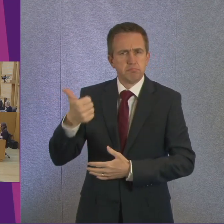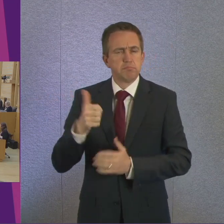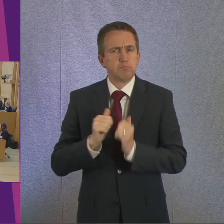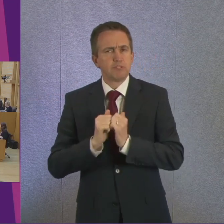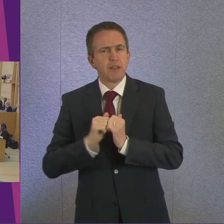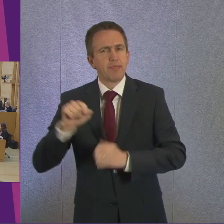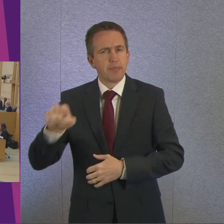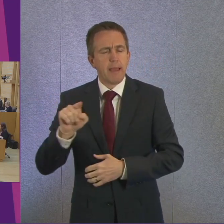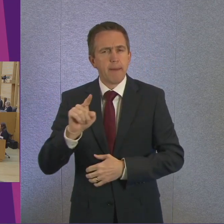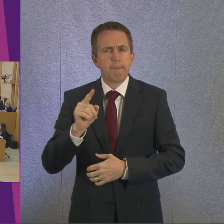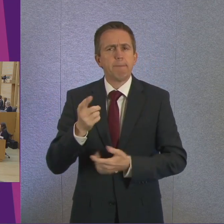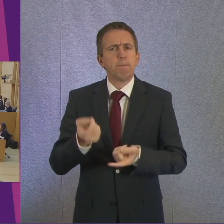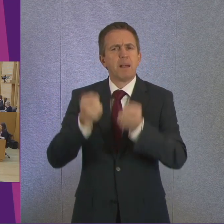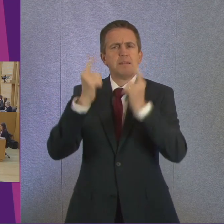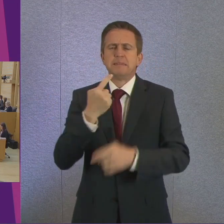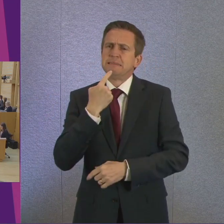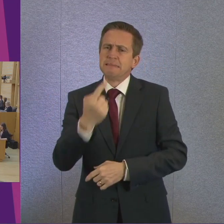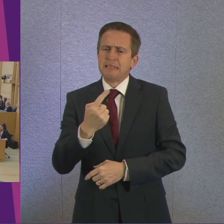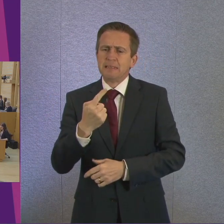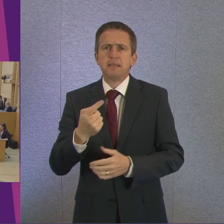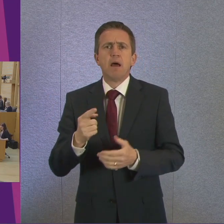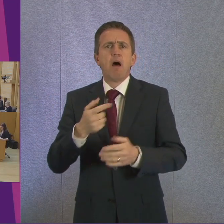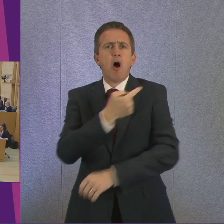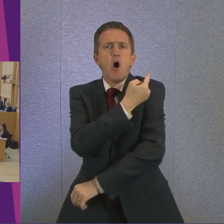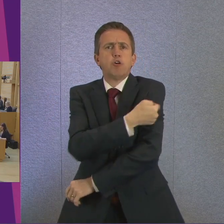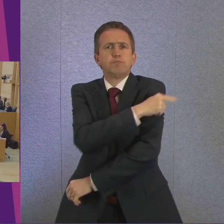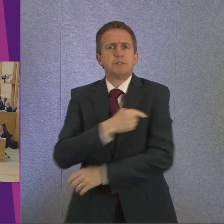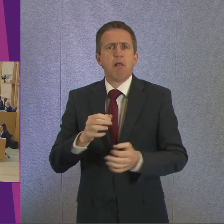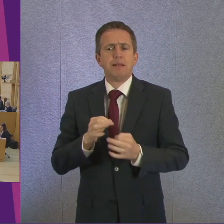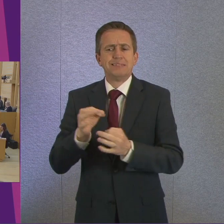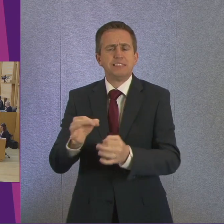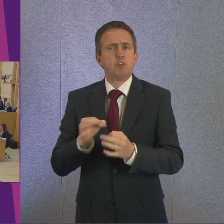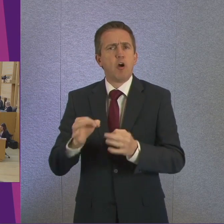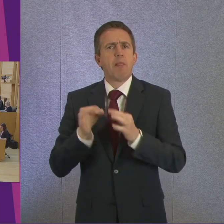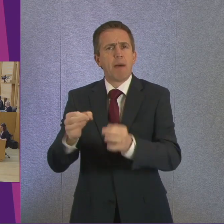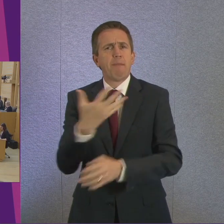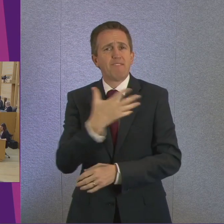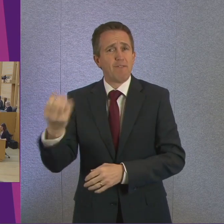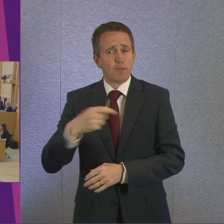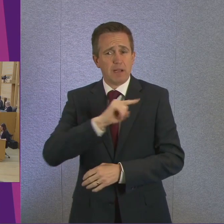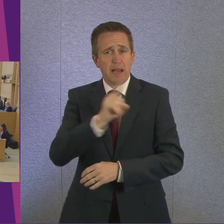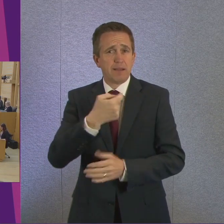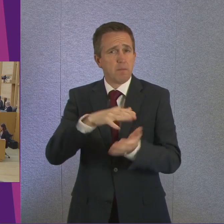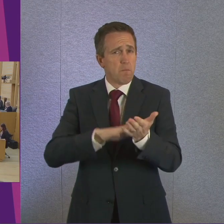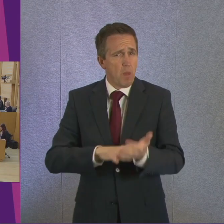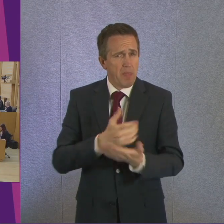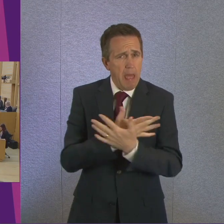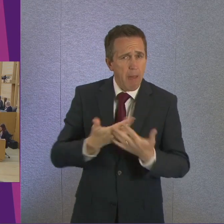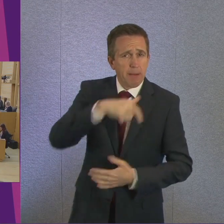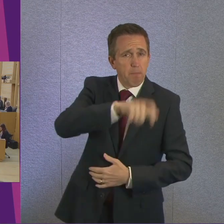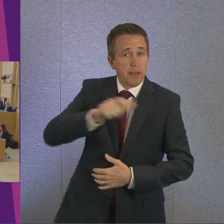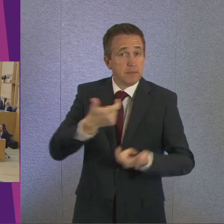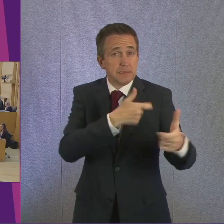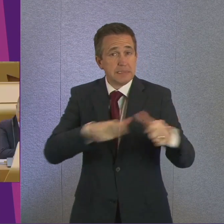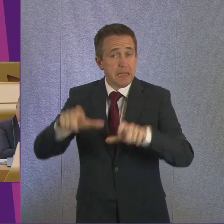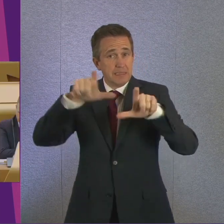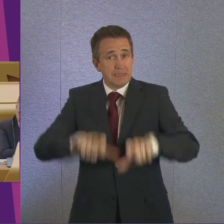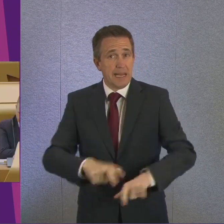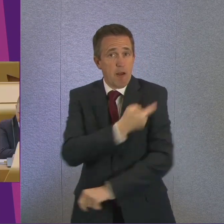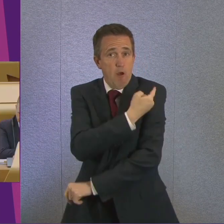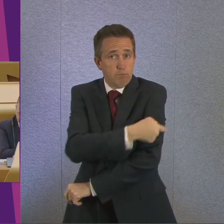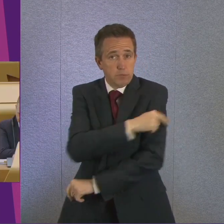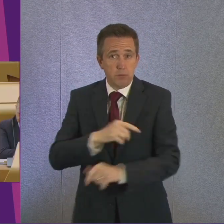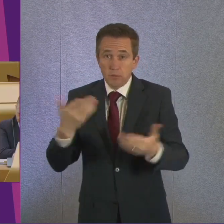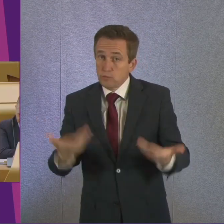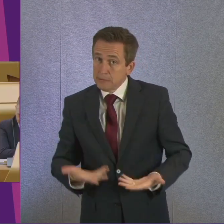that delayed discharge will be reduced by a further 500 this month. Can I ask how many of these patients are actually still in hospital today? And